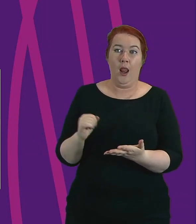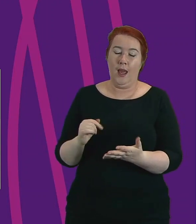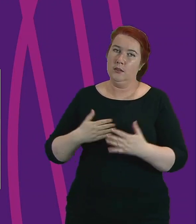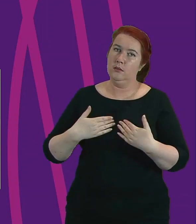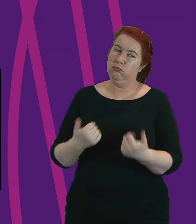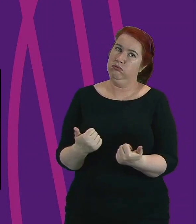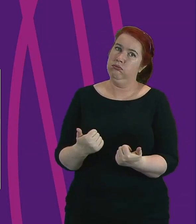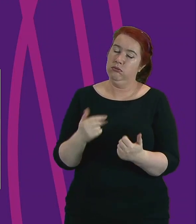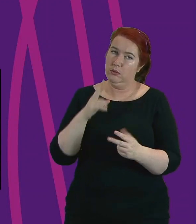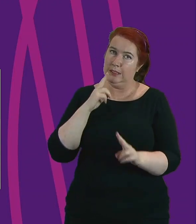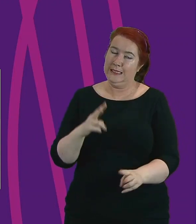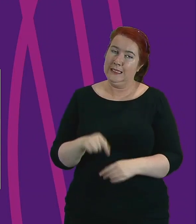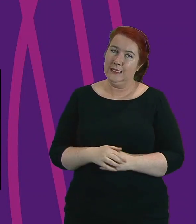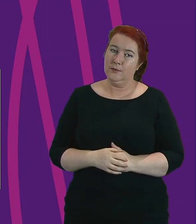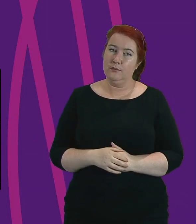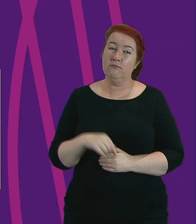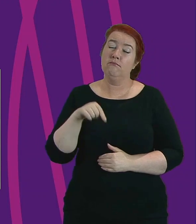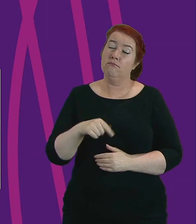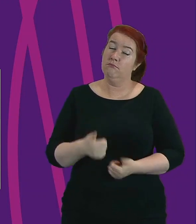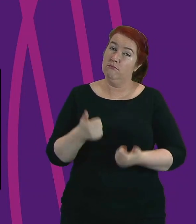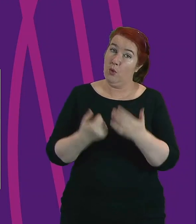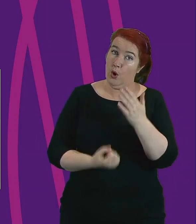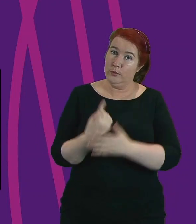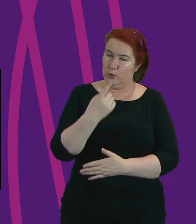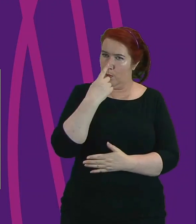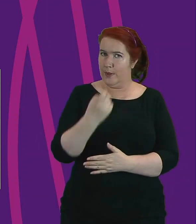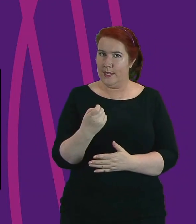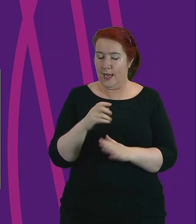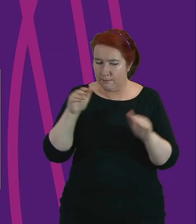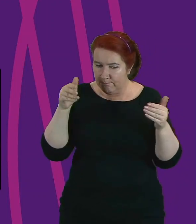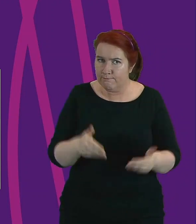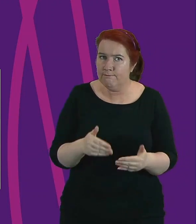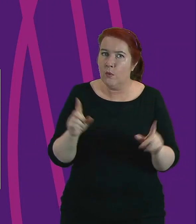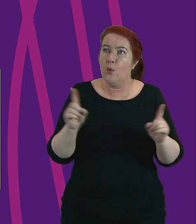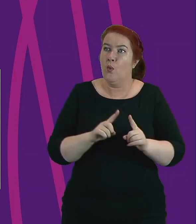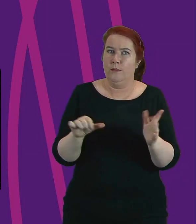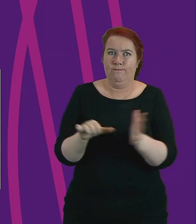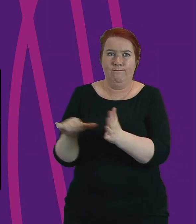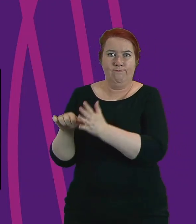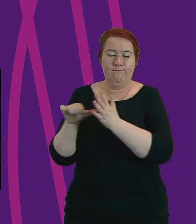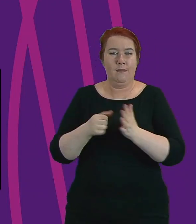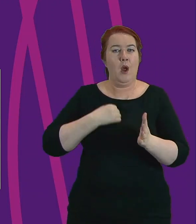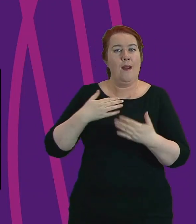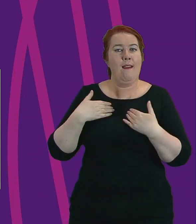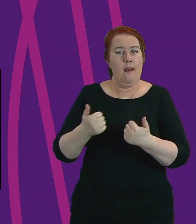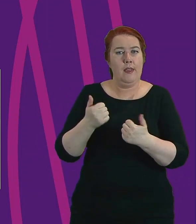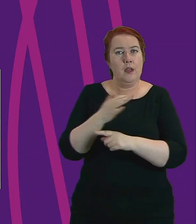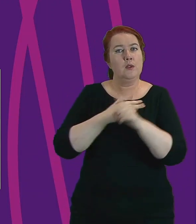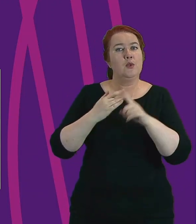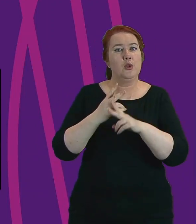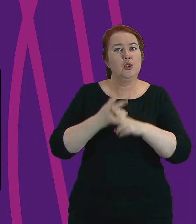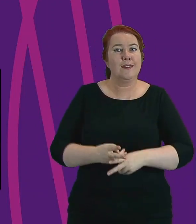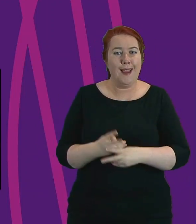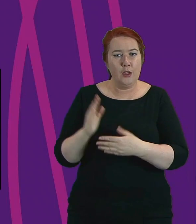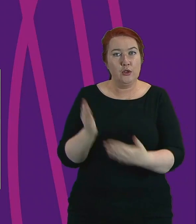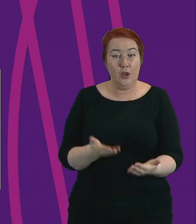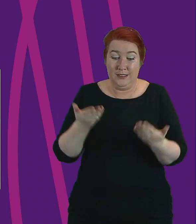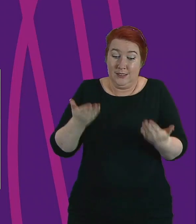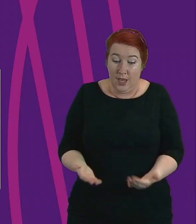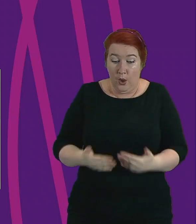an opportunity to address the challenges facing our health and social care services in the short, medium and long